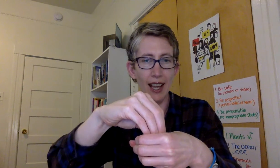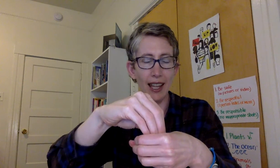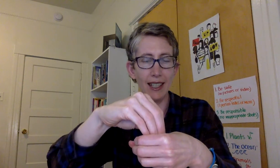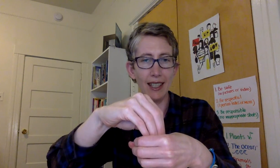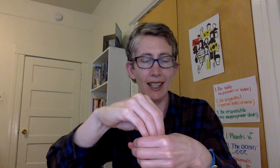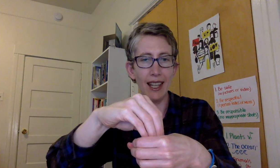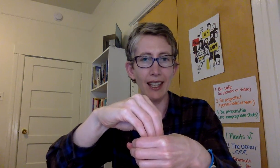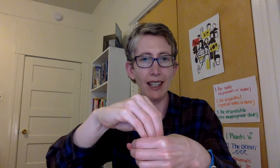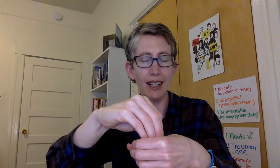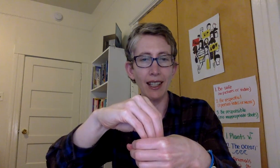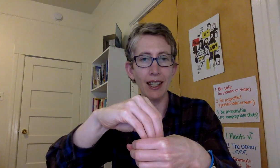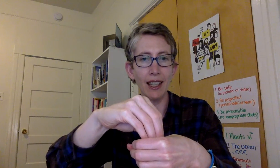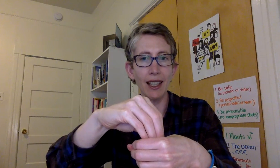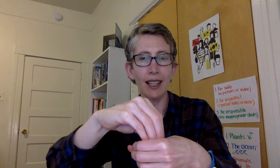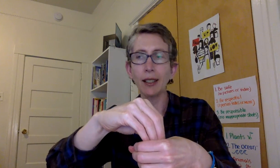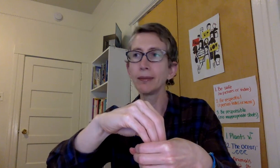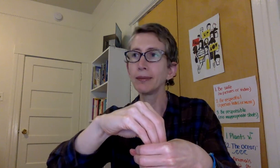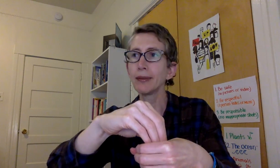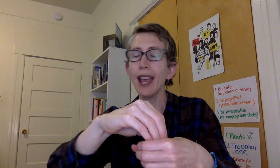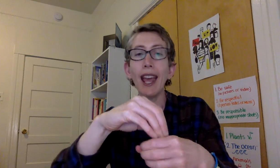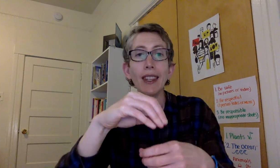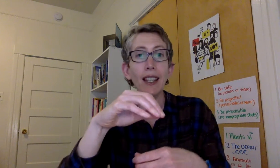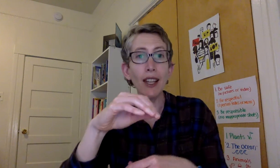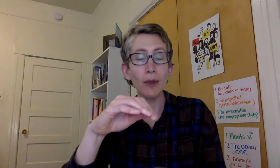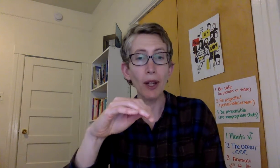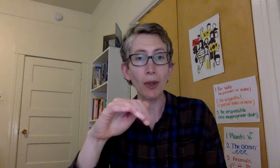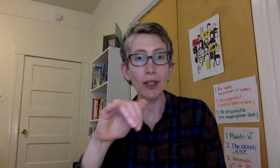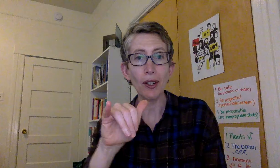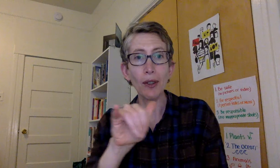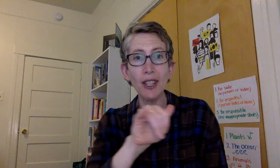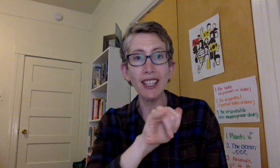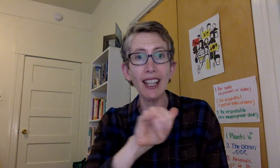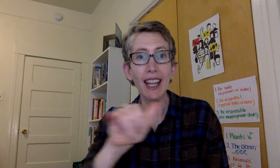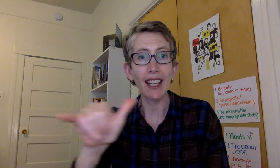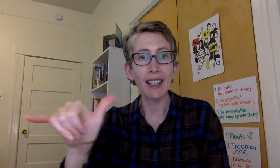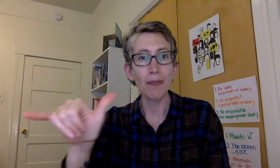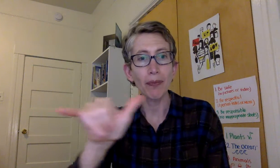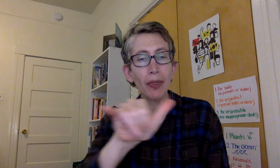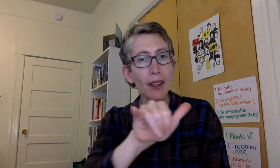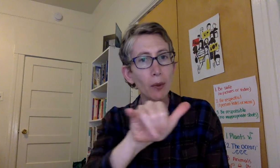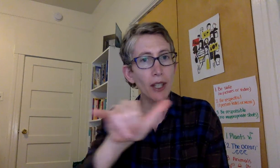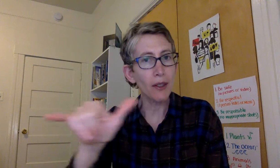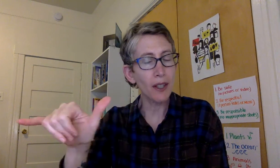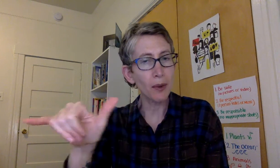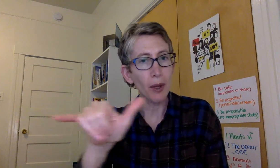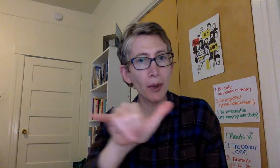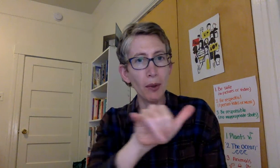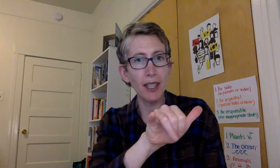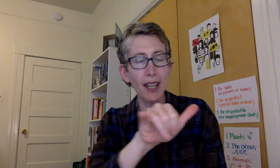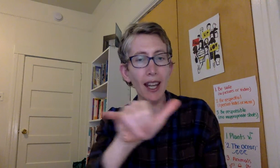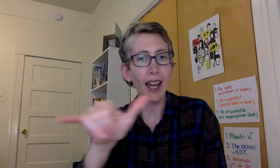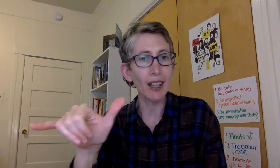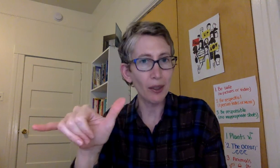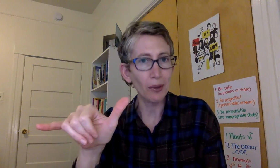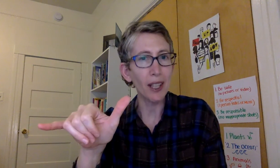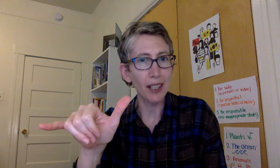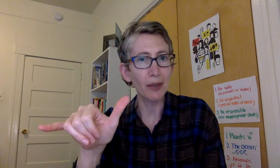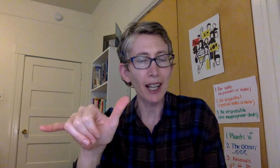hand. In. And the last one I want to show you is like. We do this one when we say I agree, right?